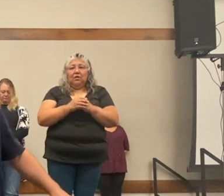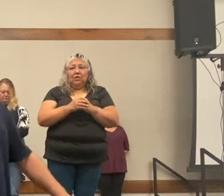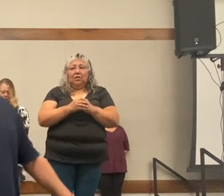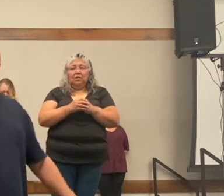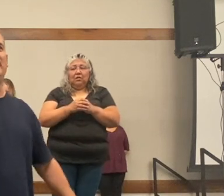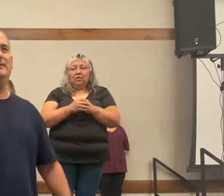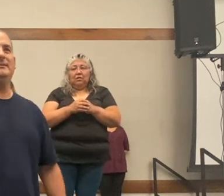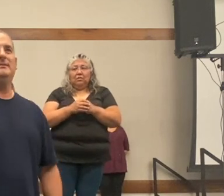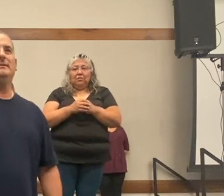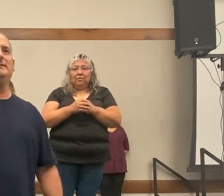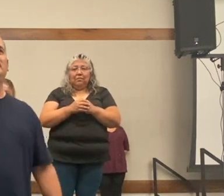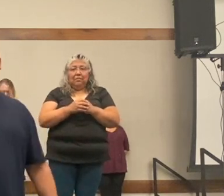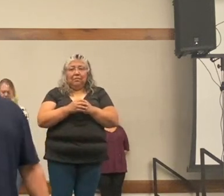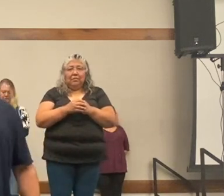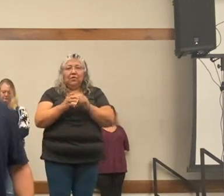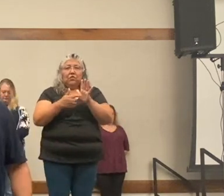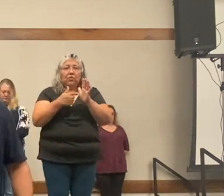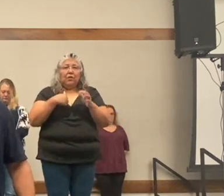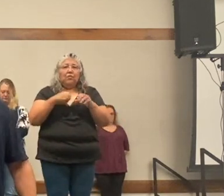Break that mold of me.